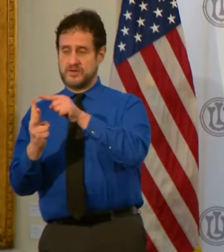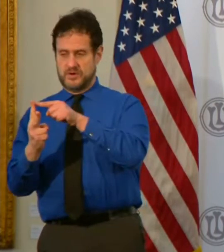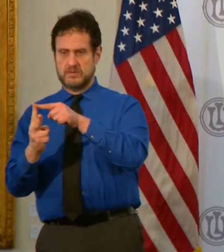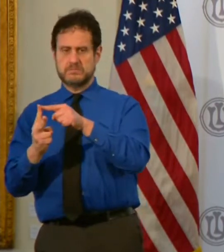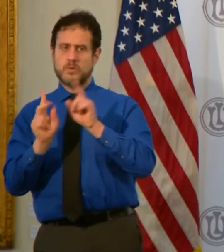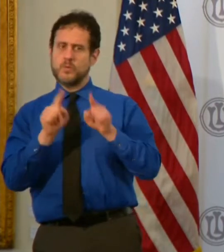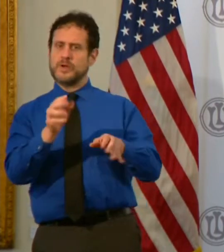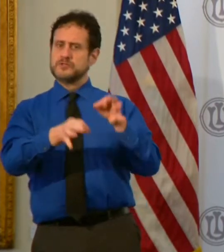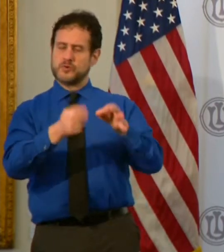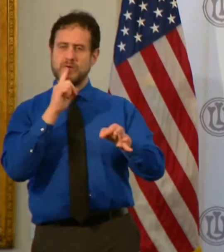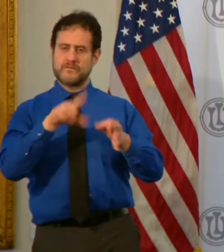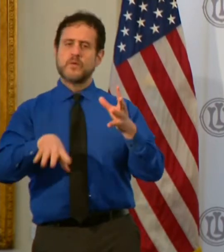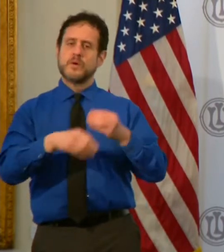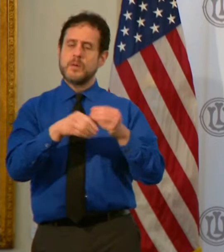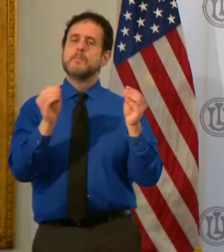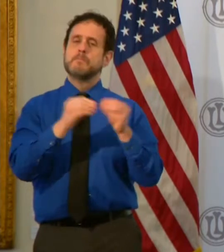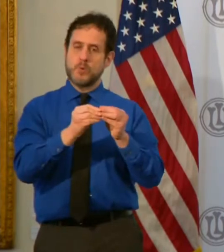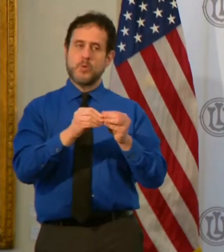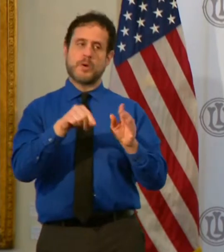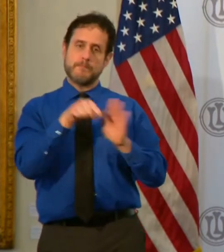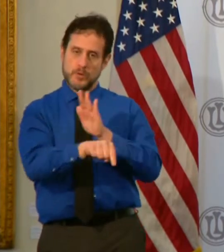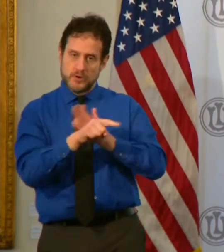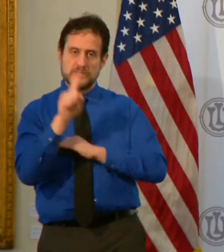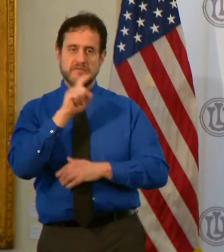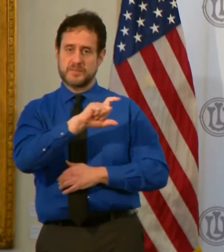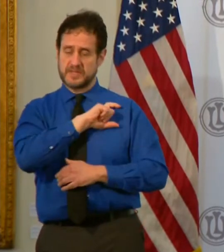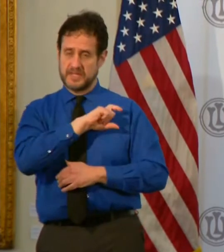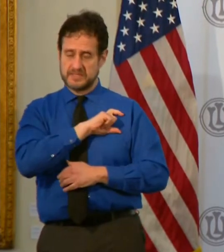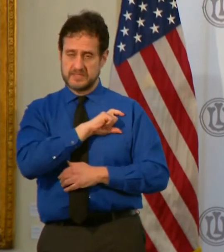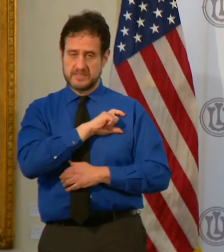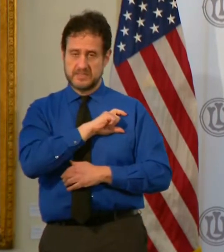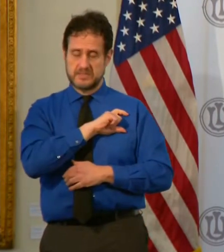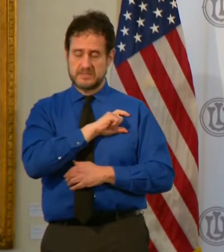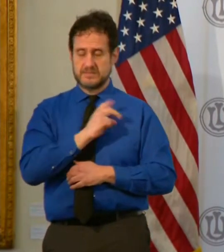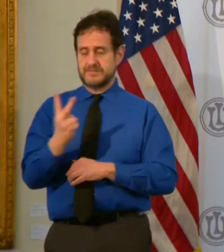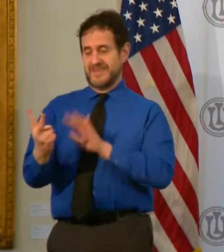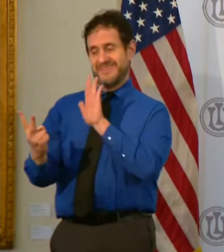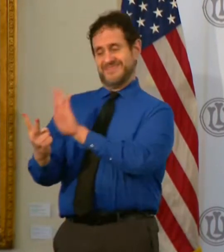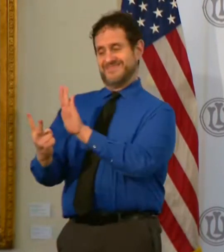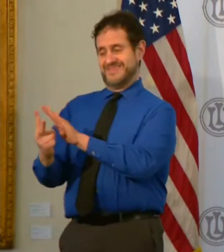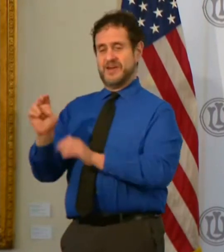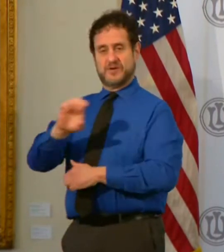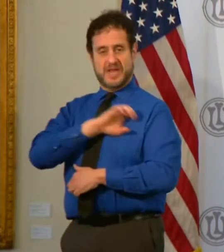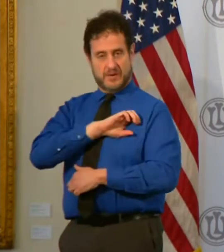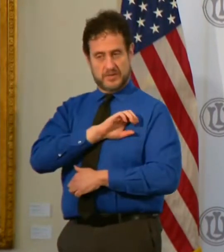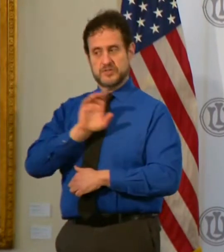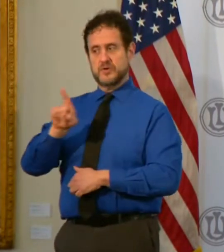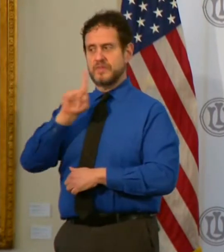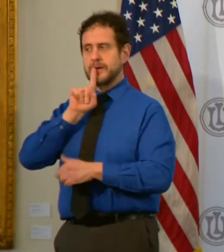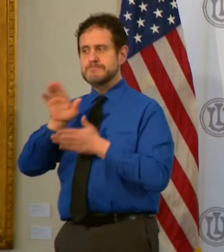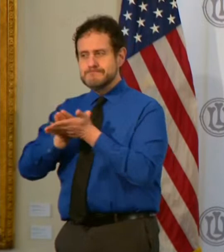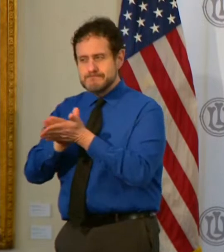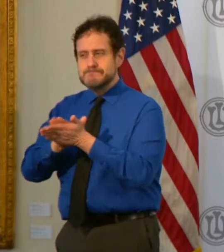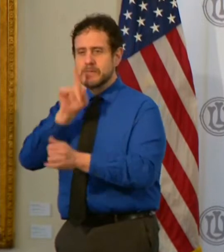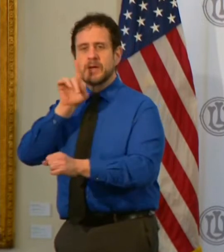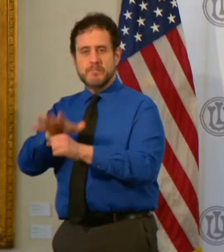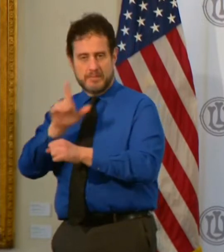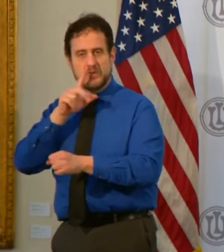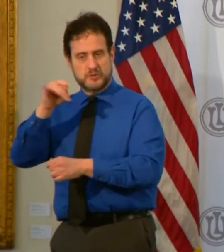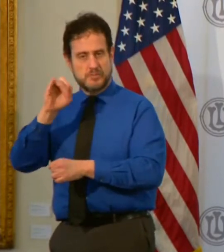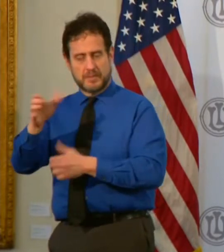murders of police officers. Their character, their commitment to public